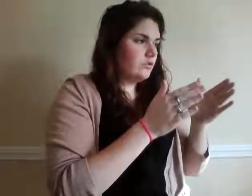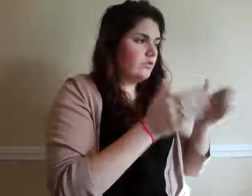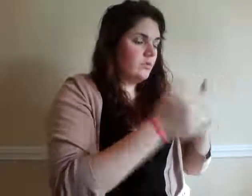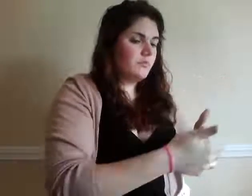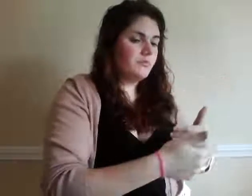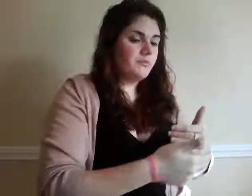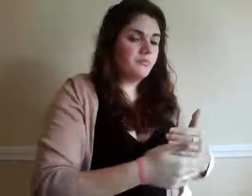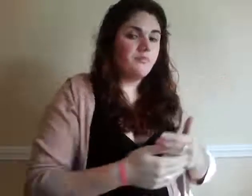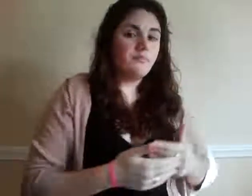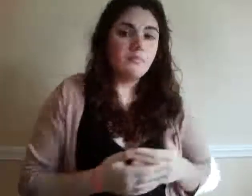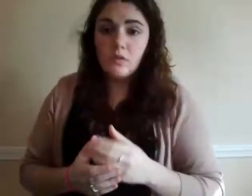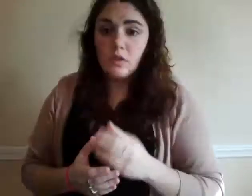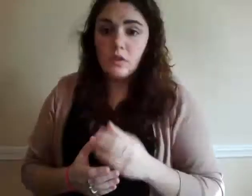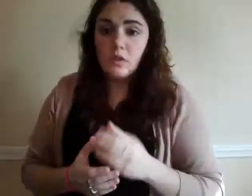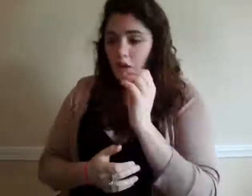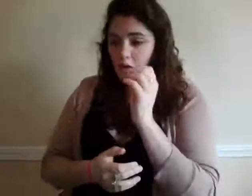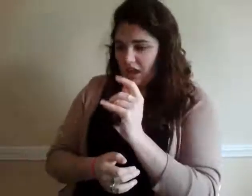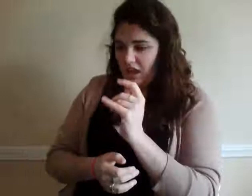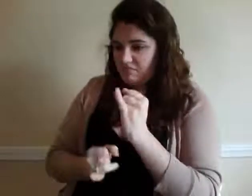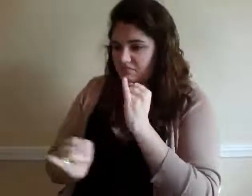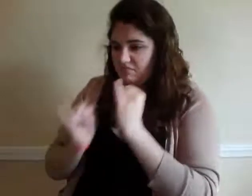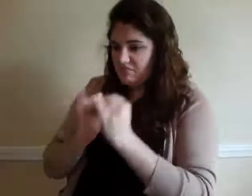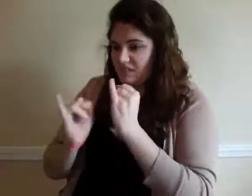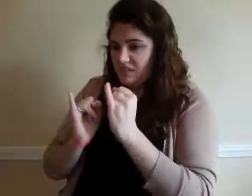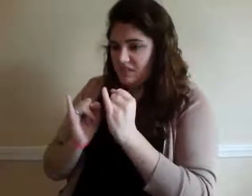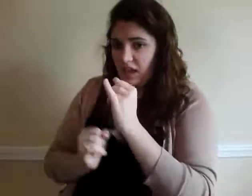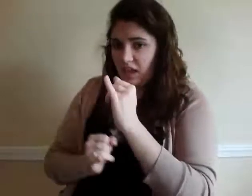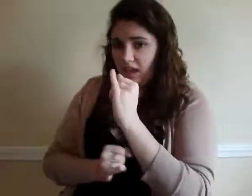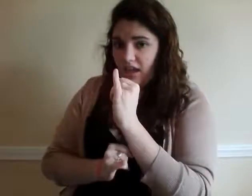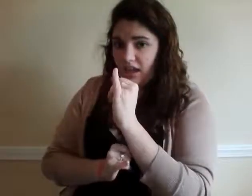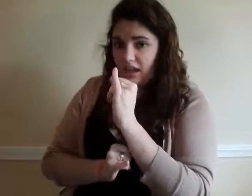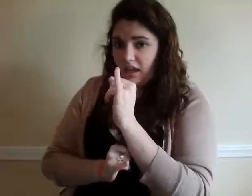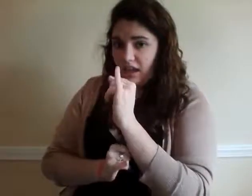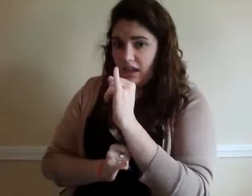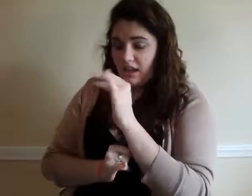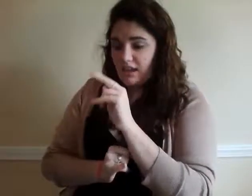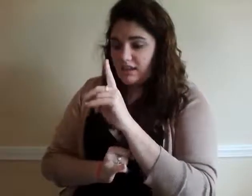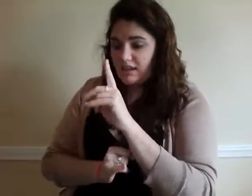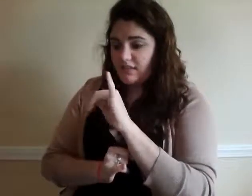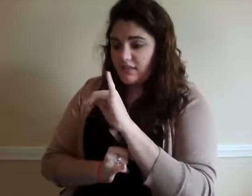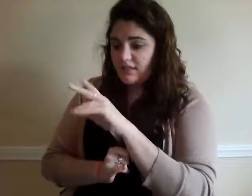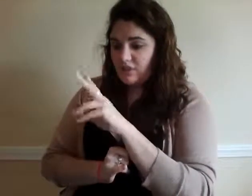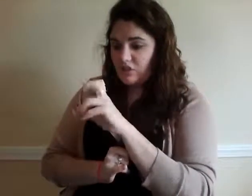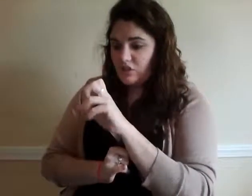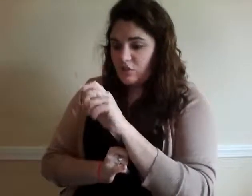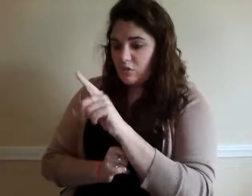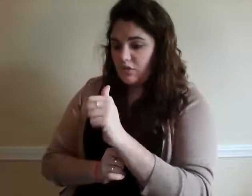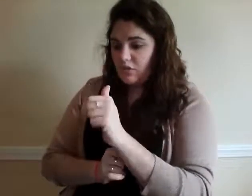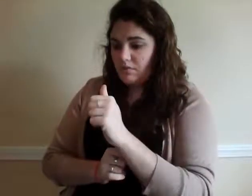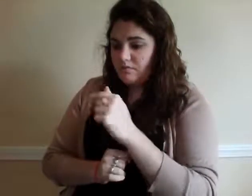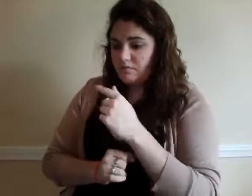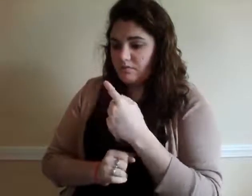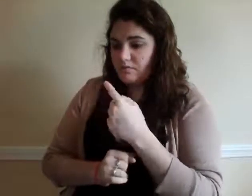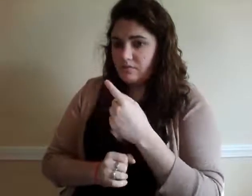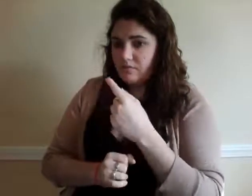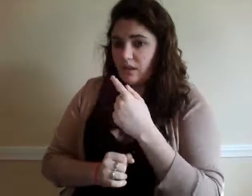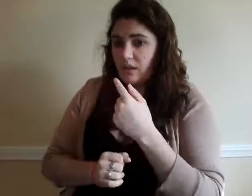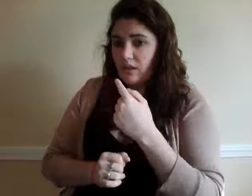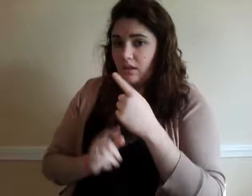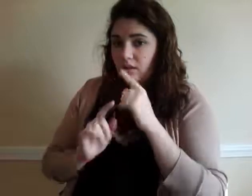there individual speech therapy provided for those children? Yes. All the children, they receive therapy 1 or 2 times